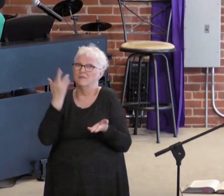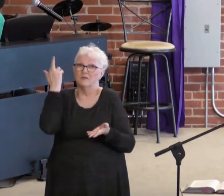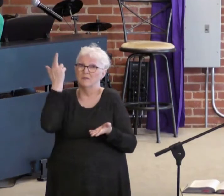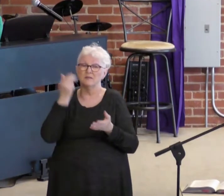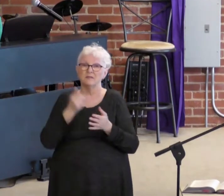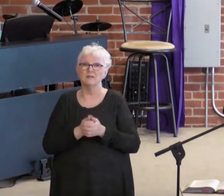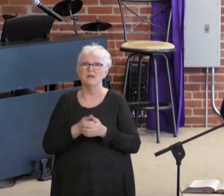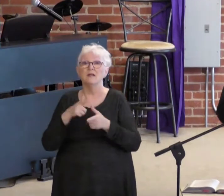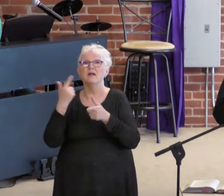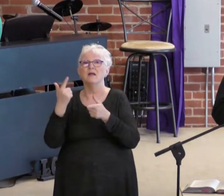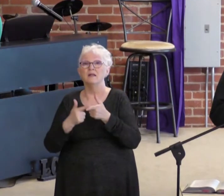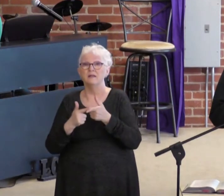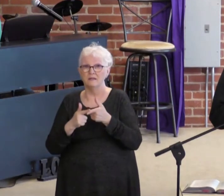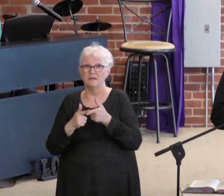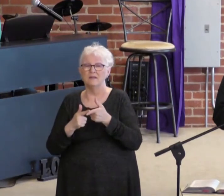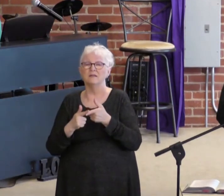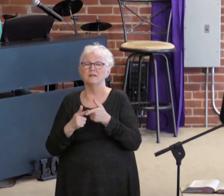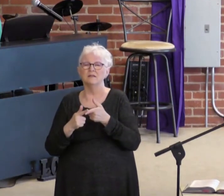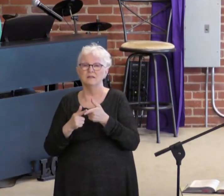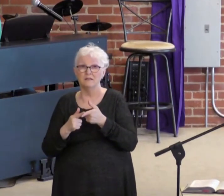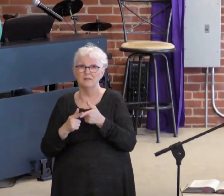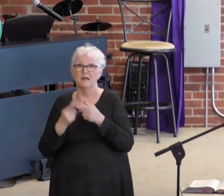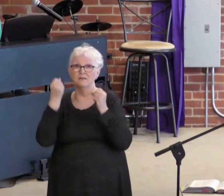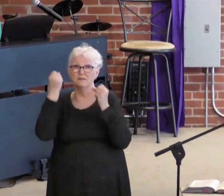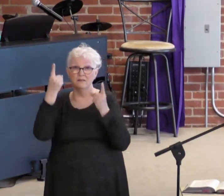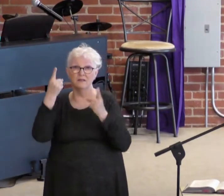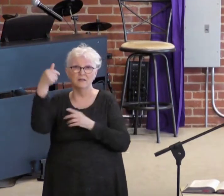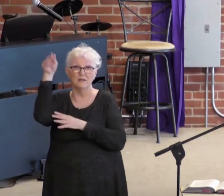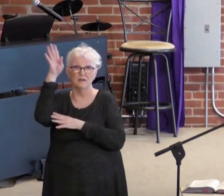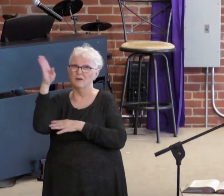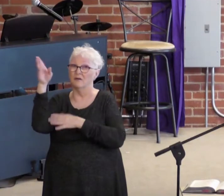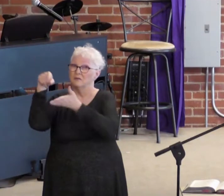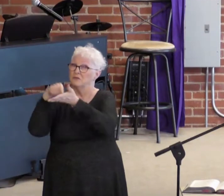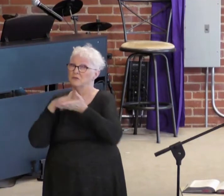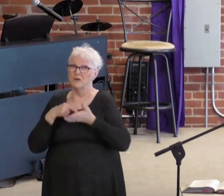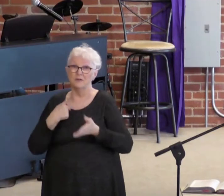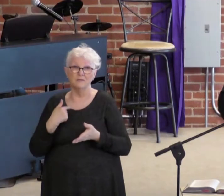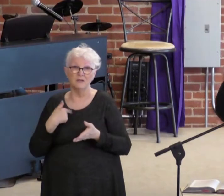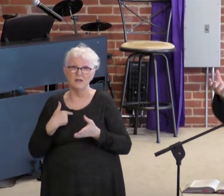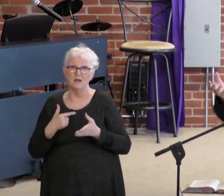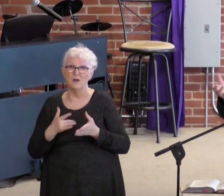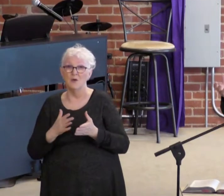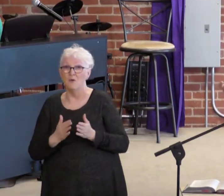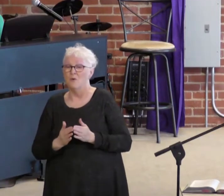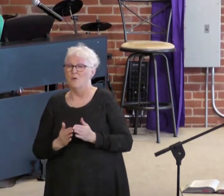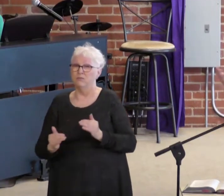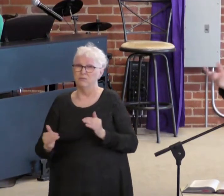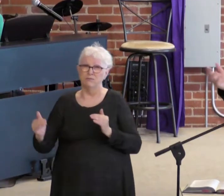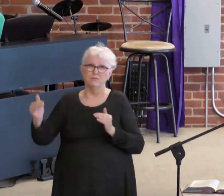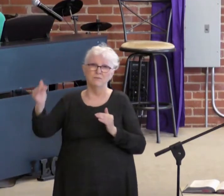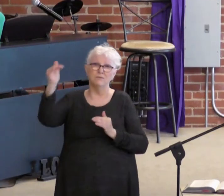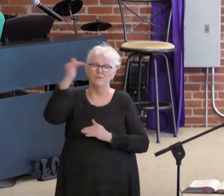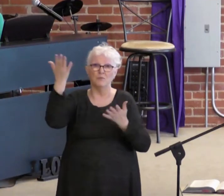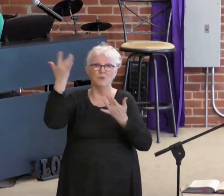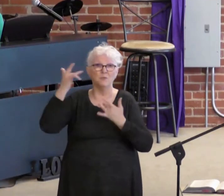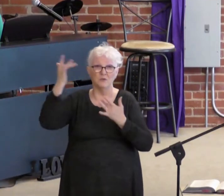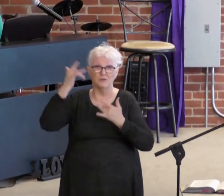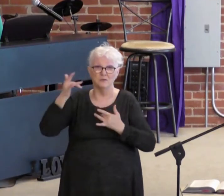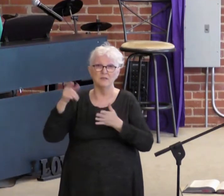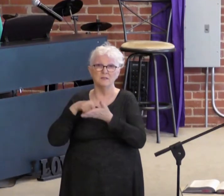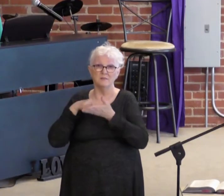God extended way much more mercy to me than what is expected of